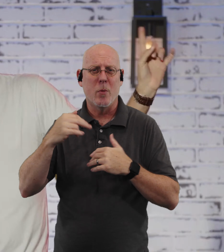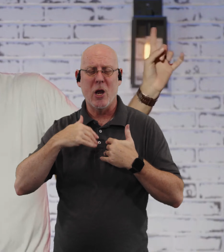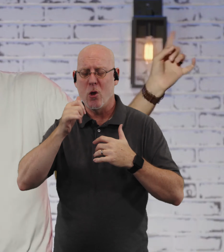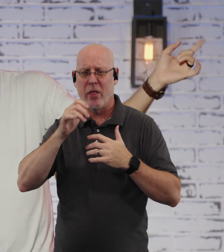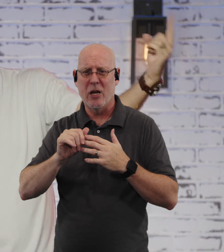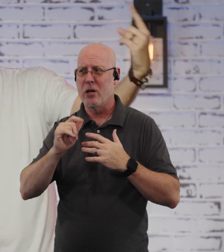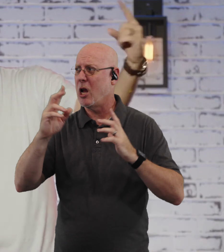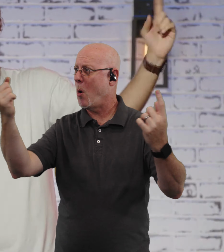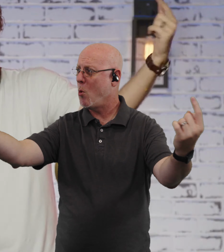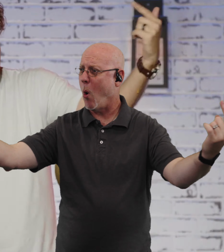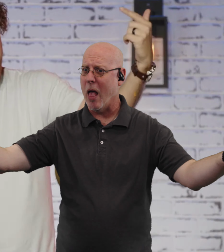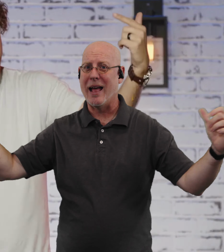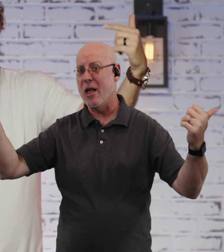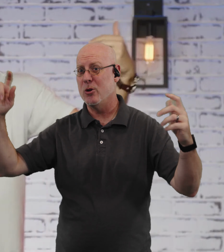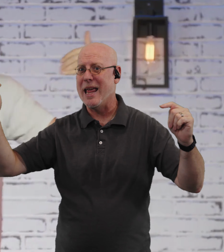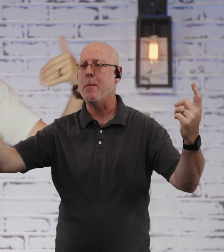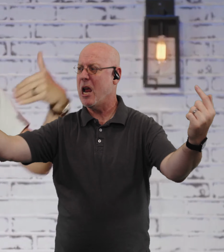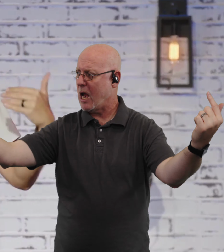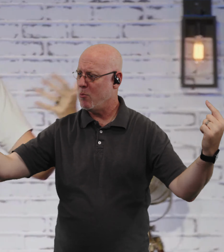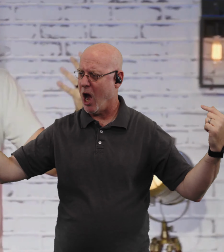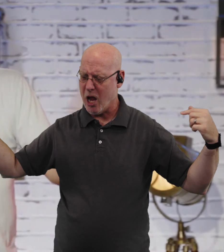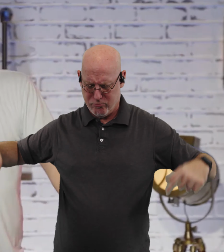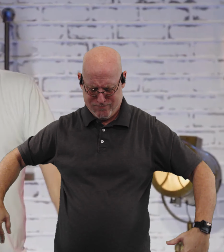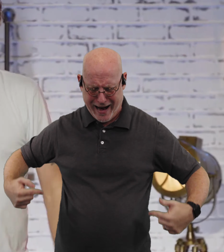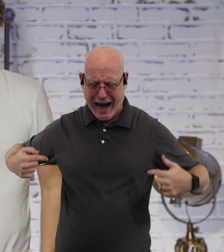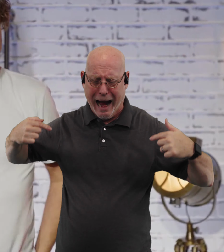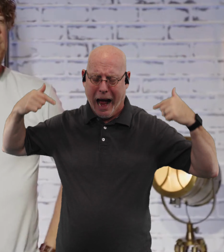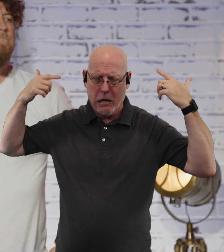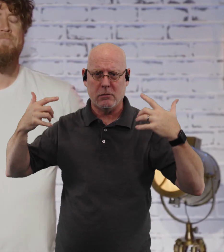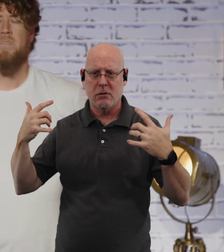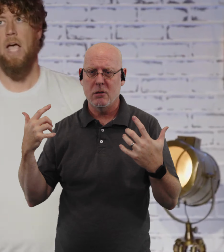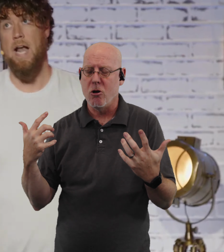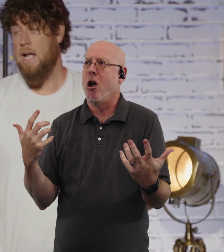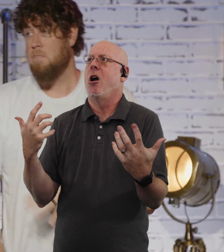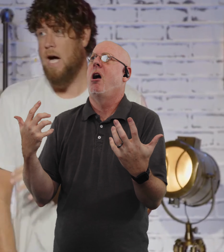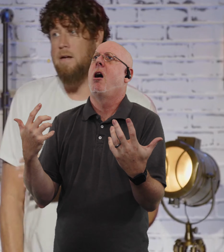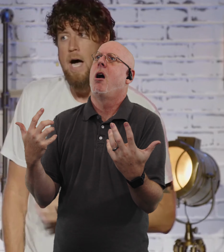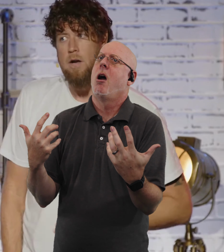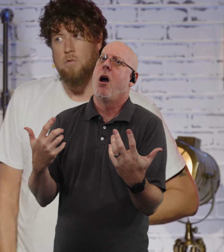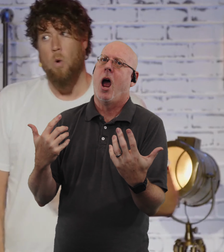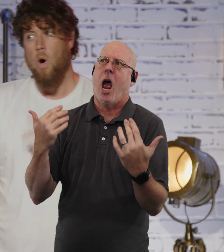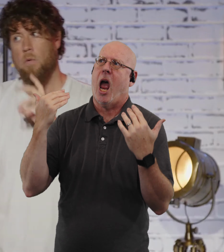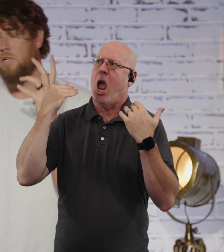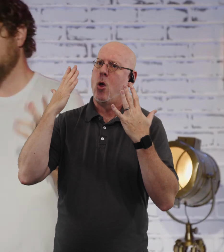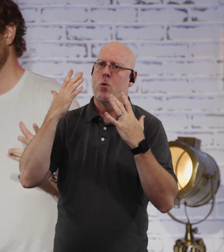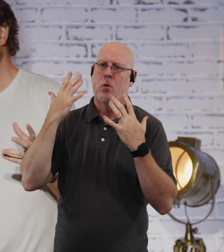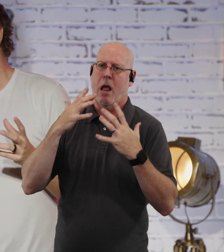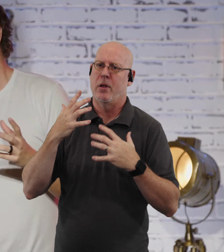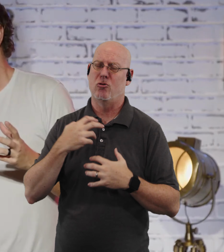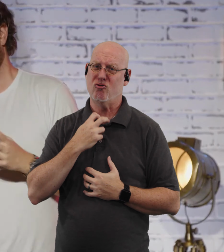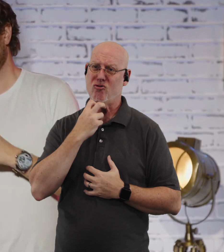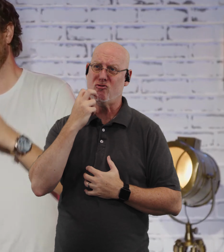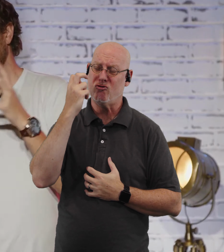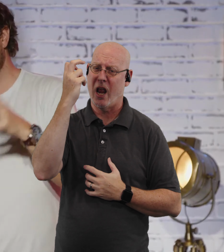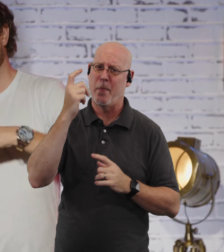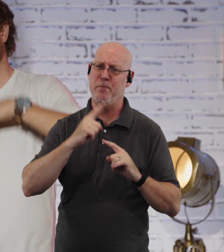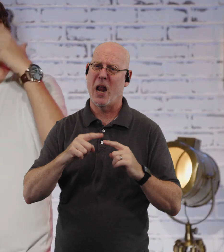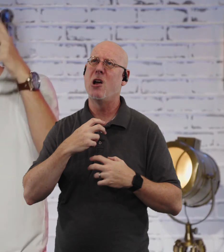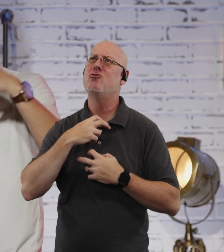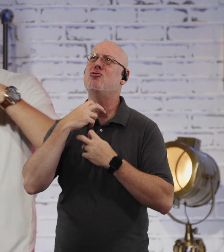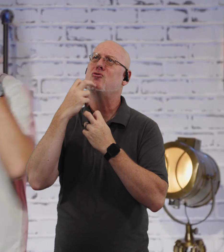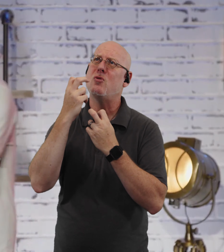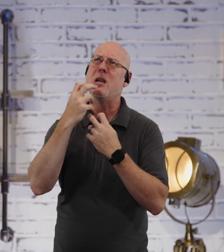youth leaders come around either side from the other team, and they just light me up. And I don't know what was coming out, but I'm pretty sure